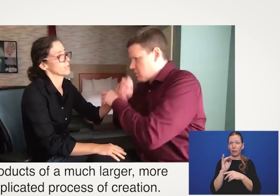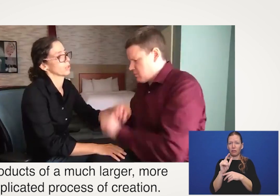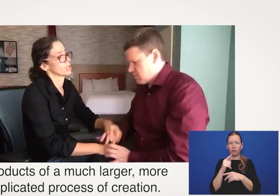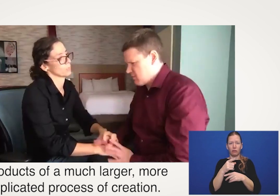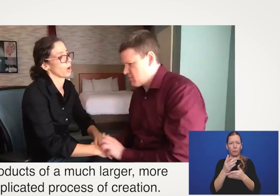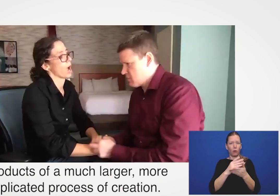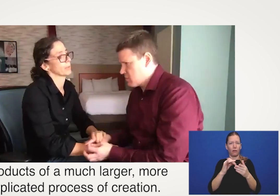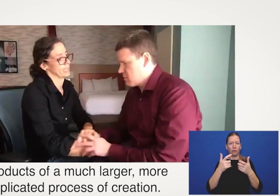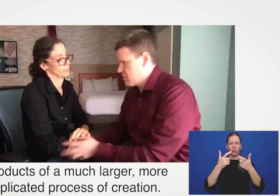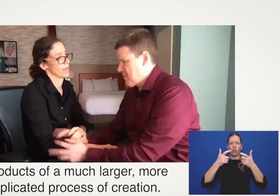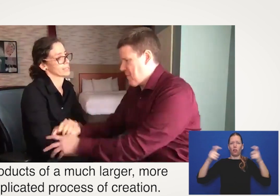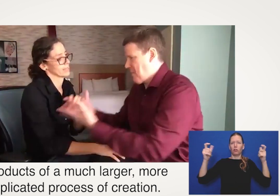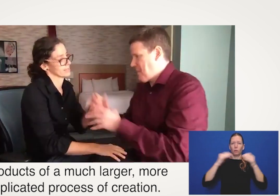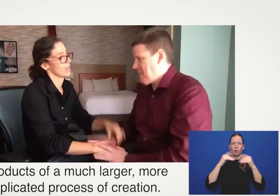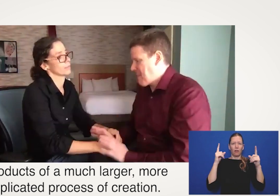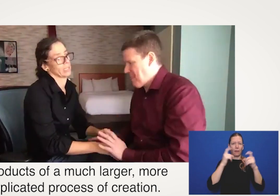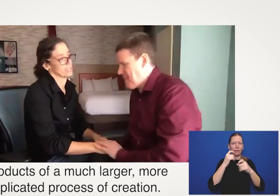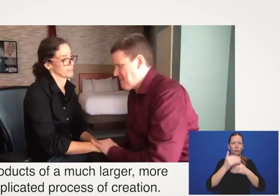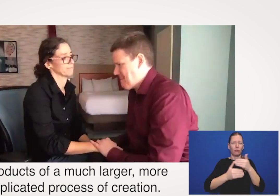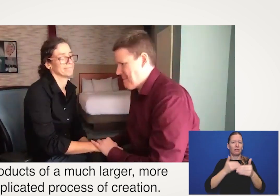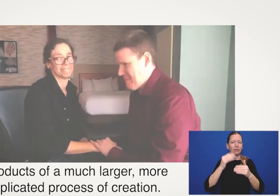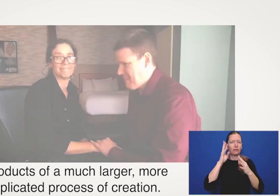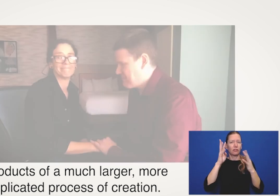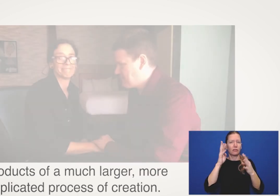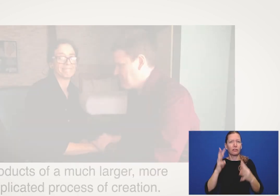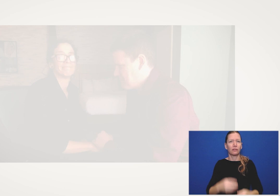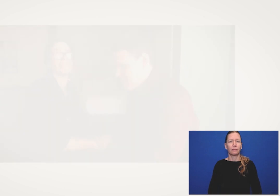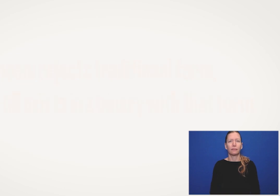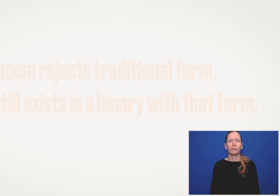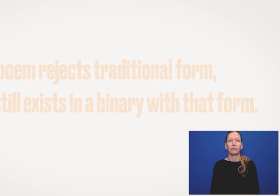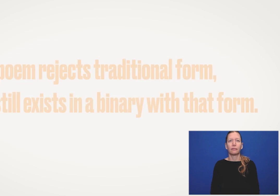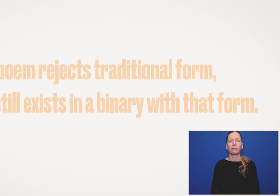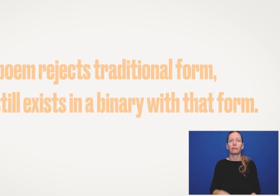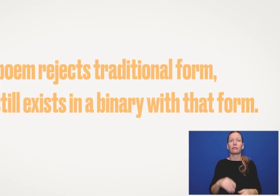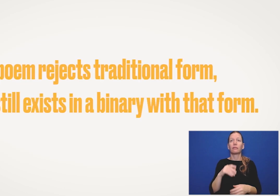of a much larger, more complicated process of creation.